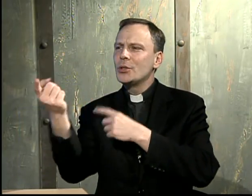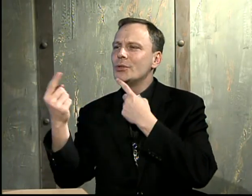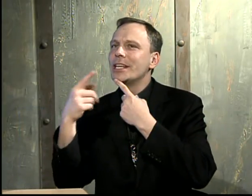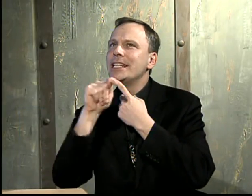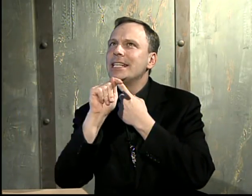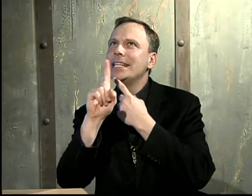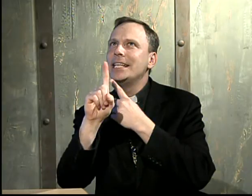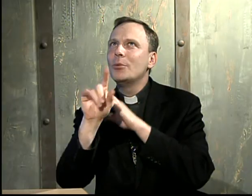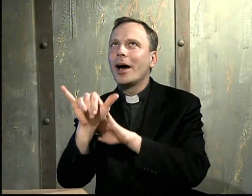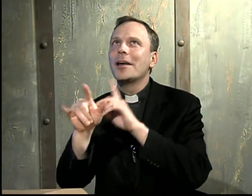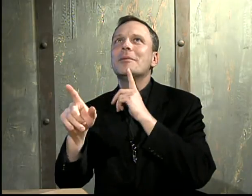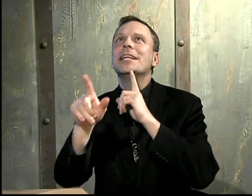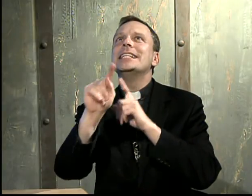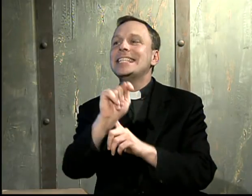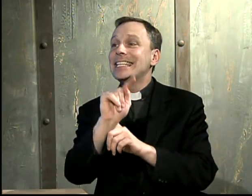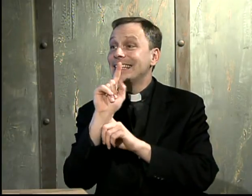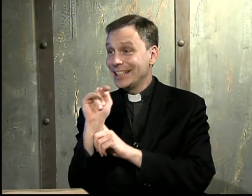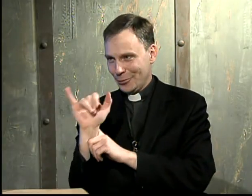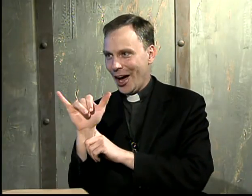Long